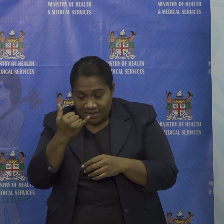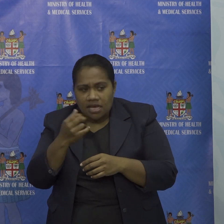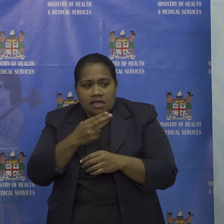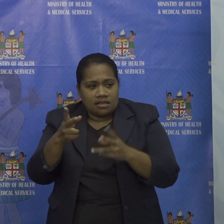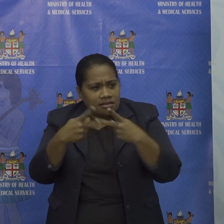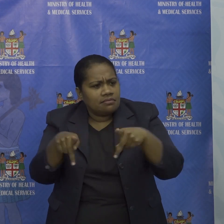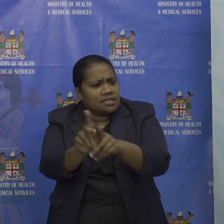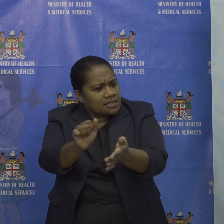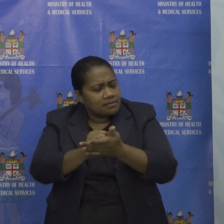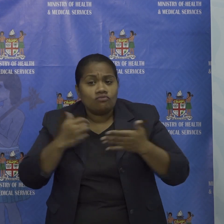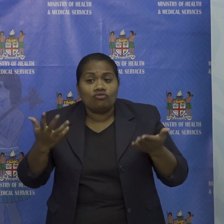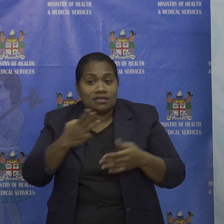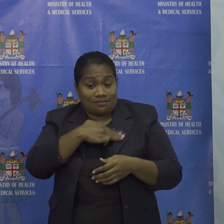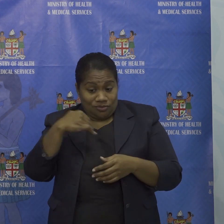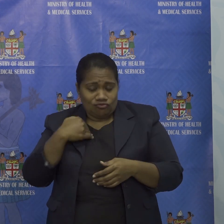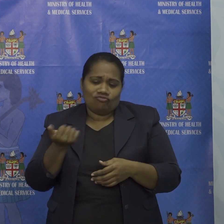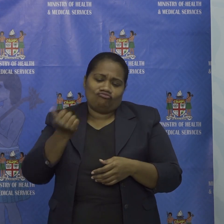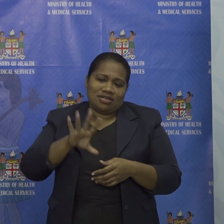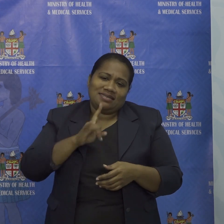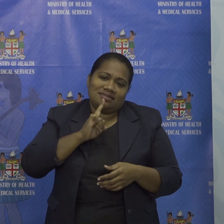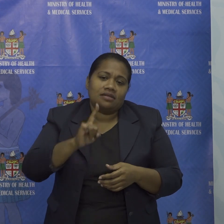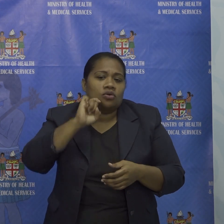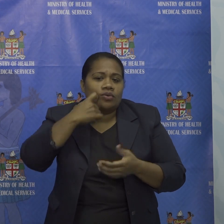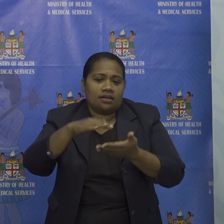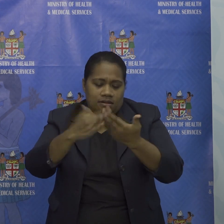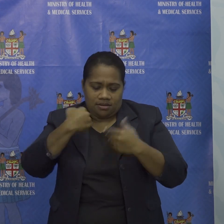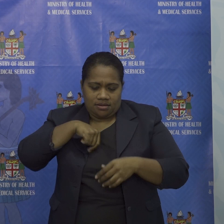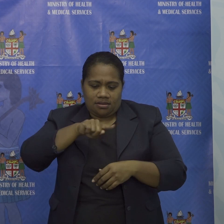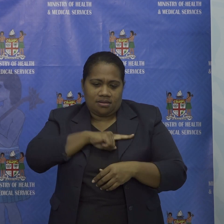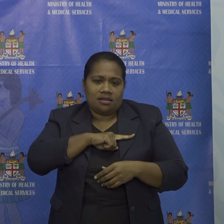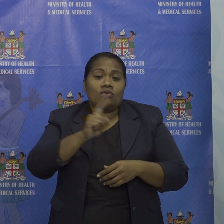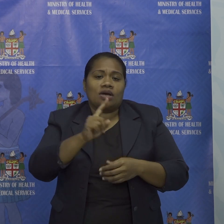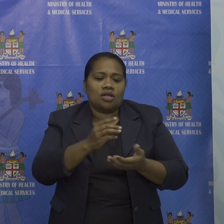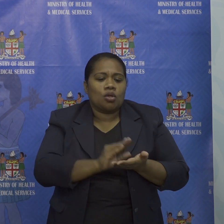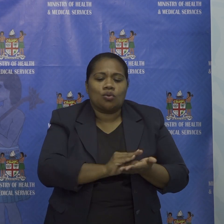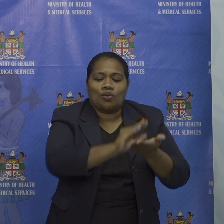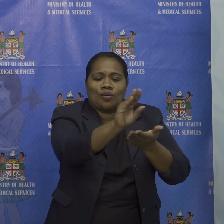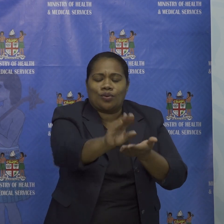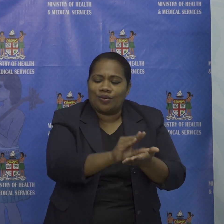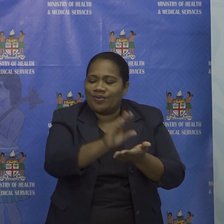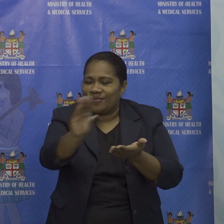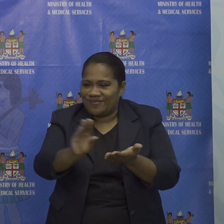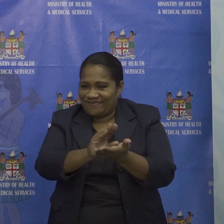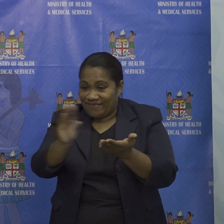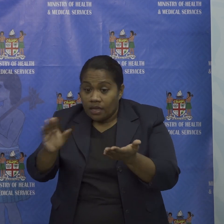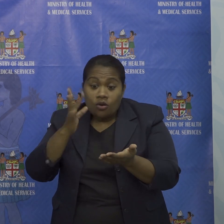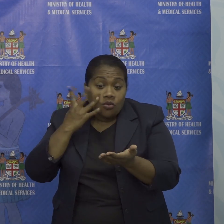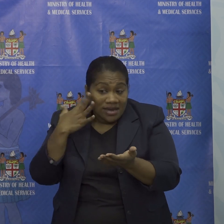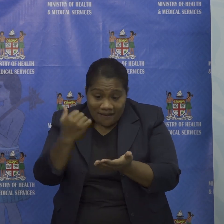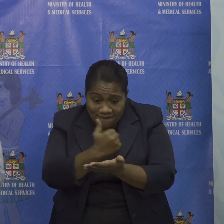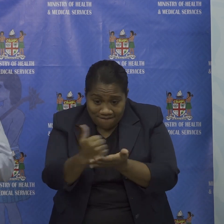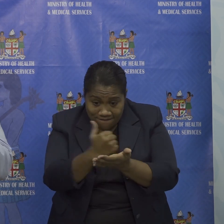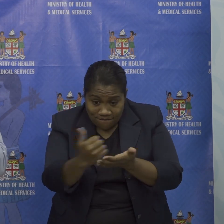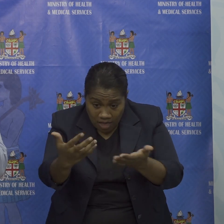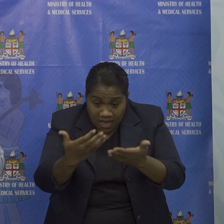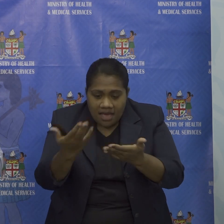have actually said they will help us distribute it. So once you get the number, then we start pulling together a